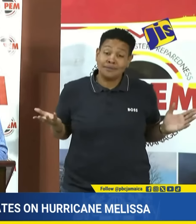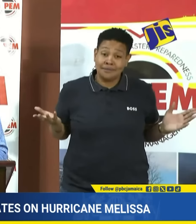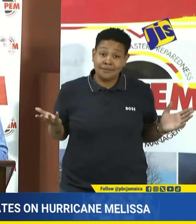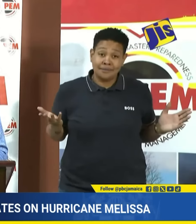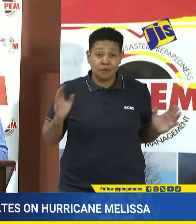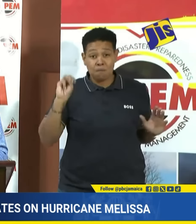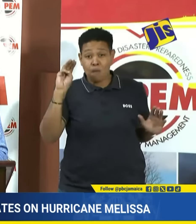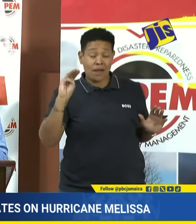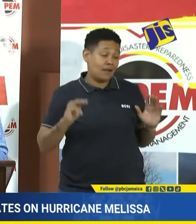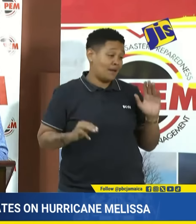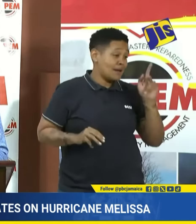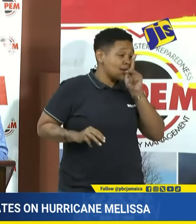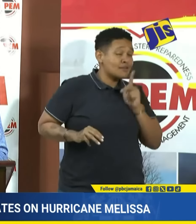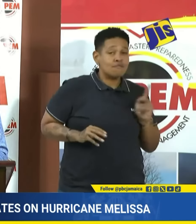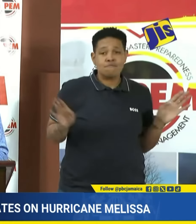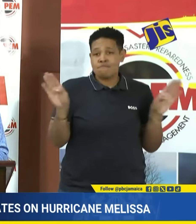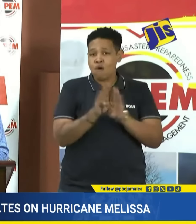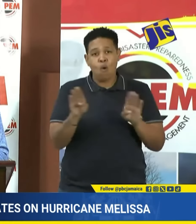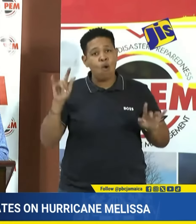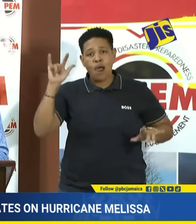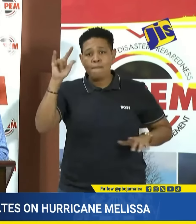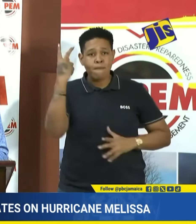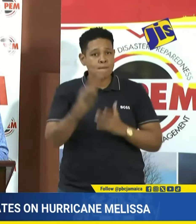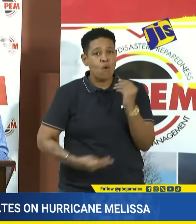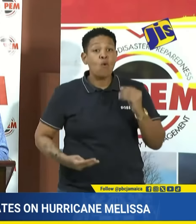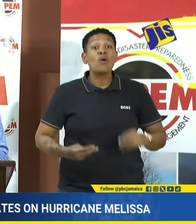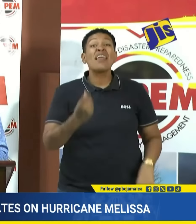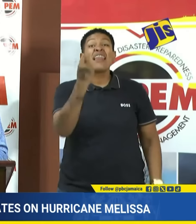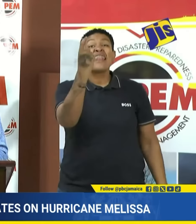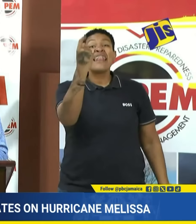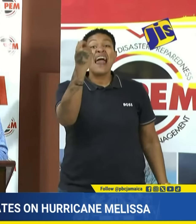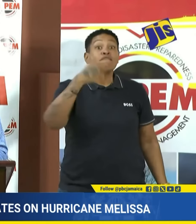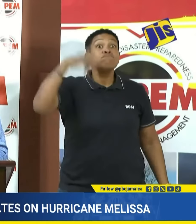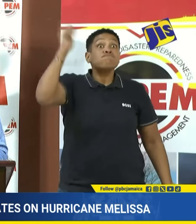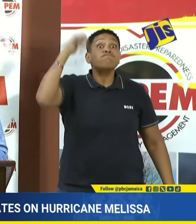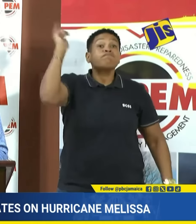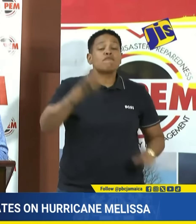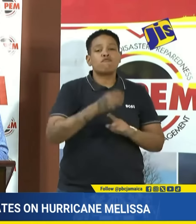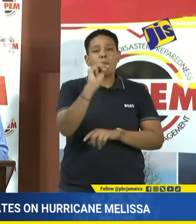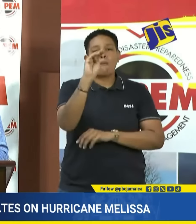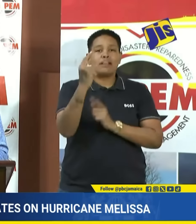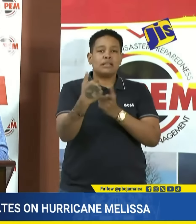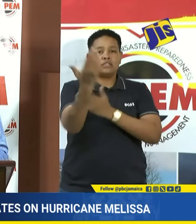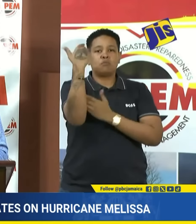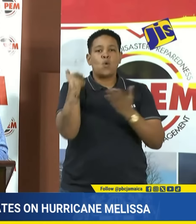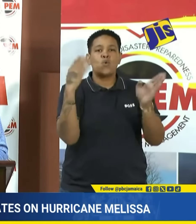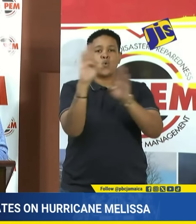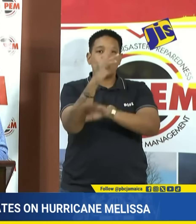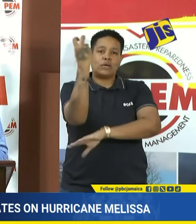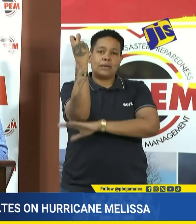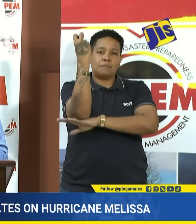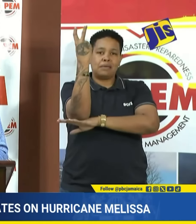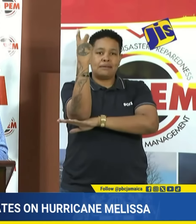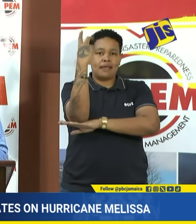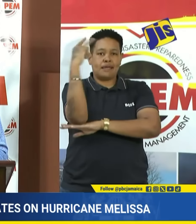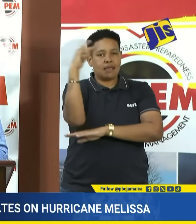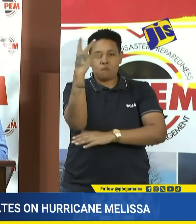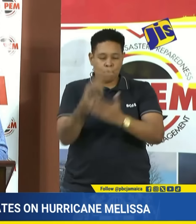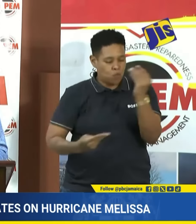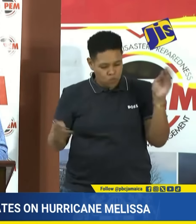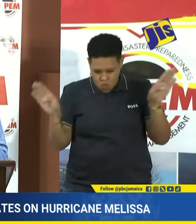We accommodated 11 flights out of Montego Bay this morning, and we closed at midday.